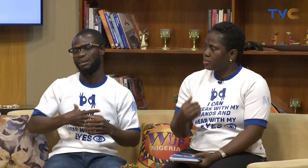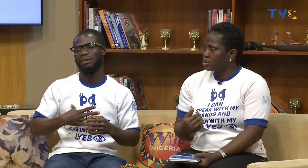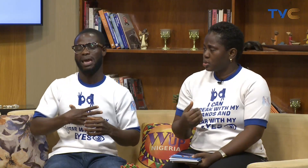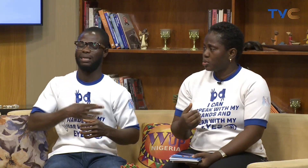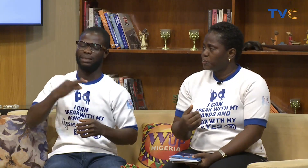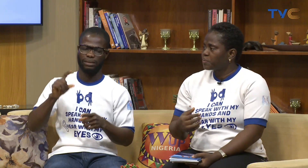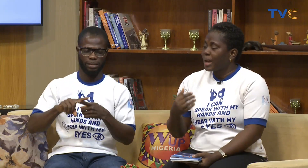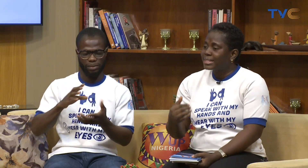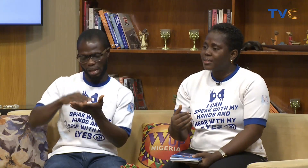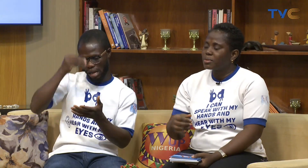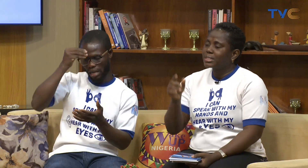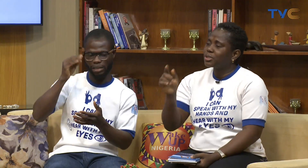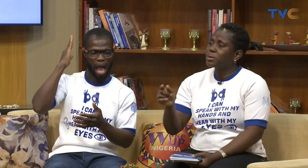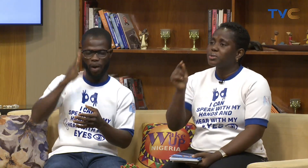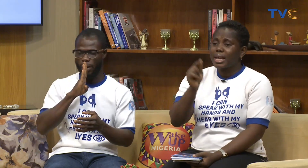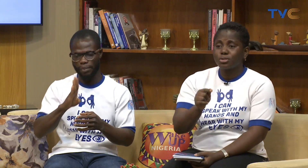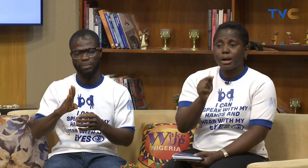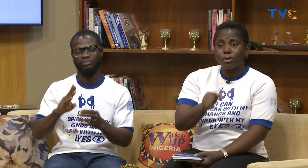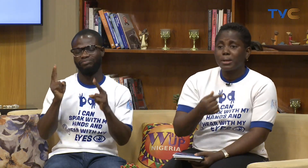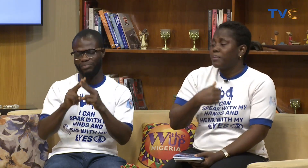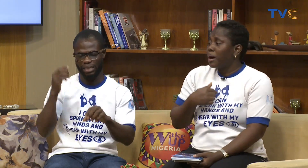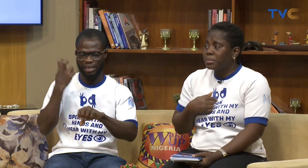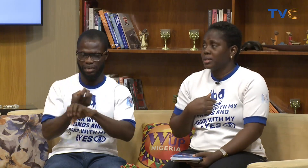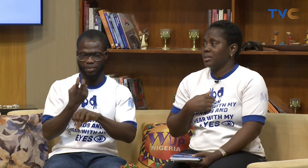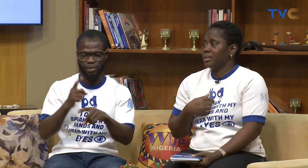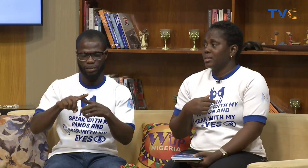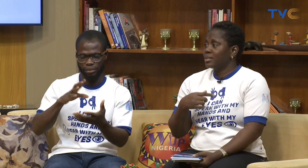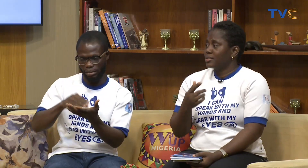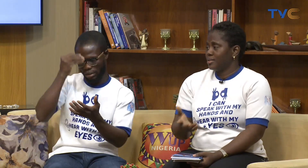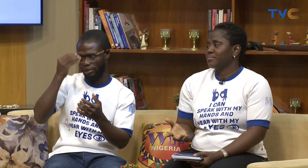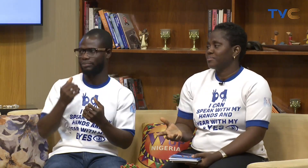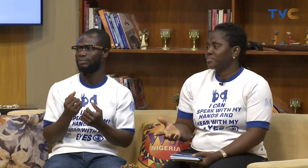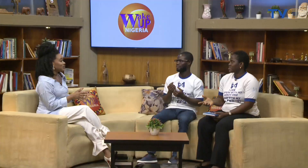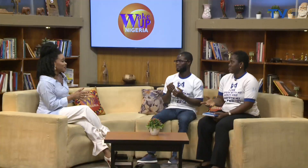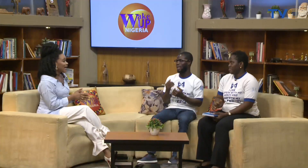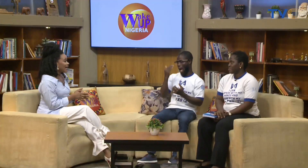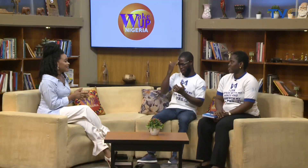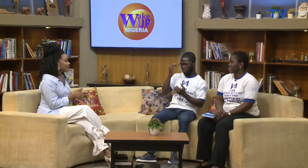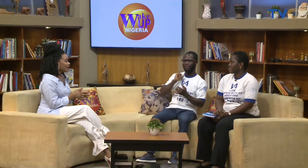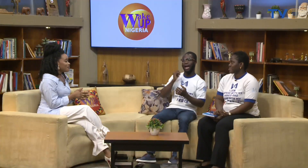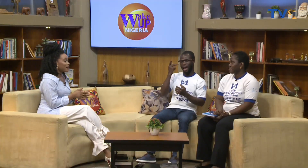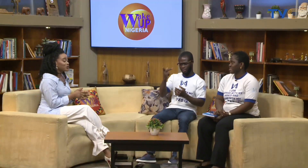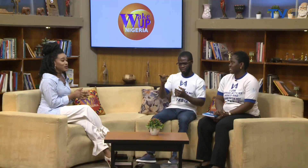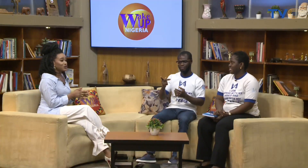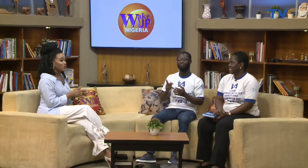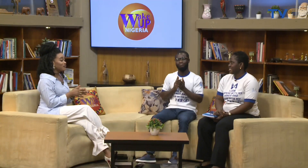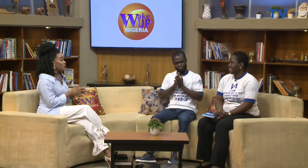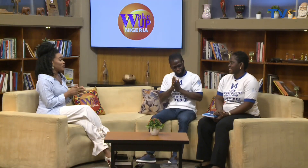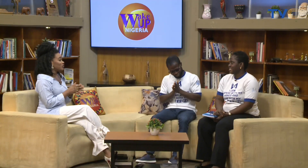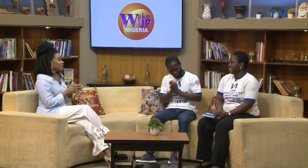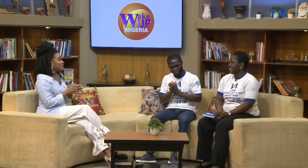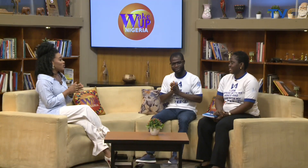when they come to school, I tell them, your child should be able to get home and complain about me. You know what? I see the passion, and I'm sure that